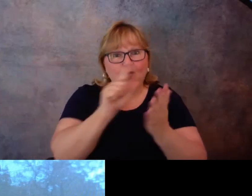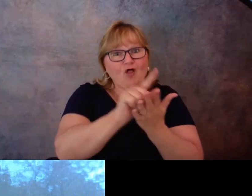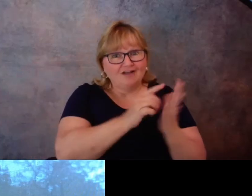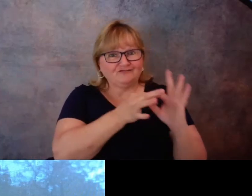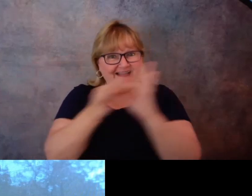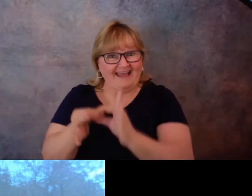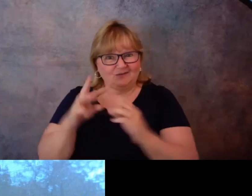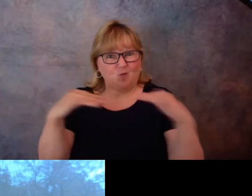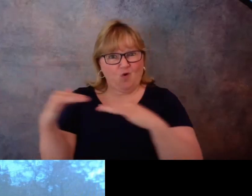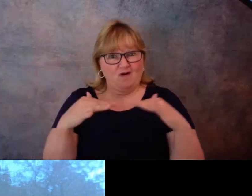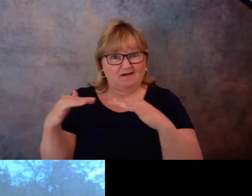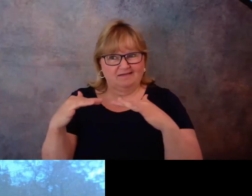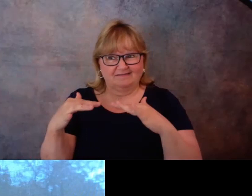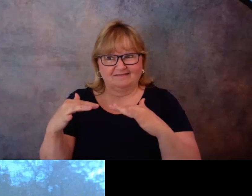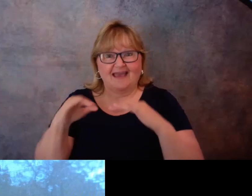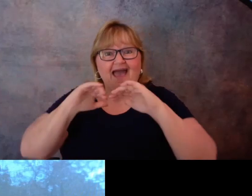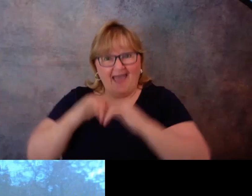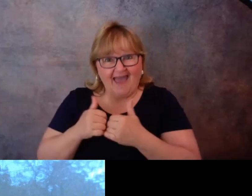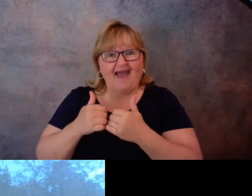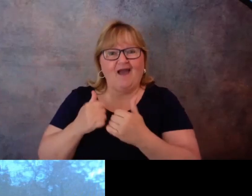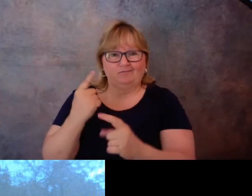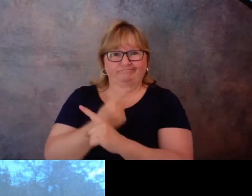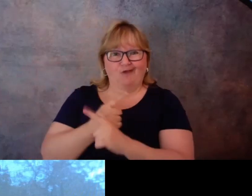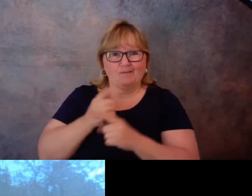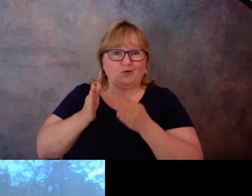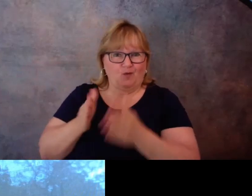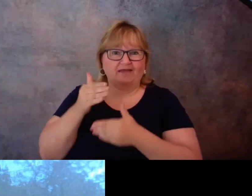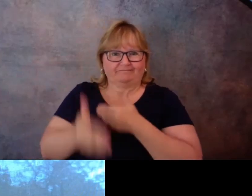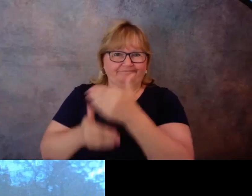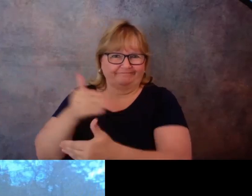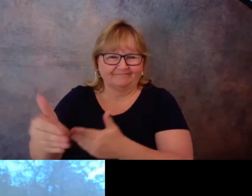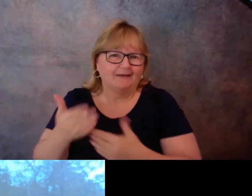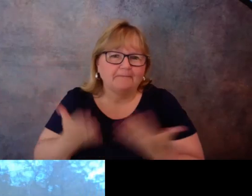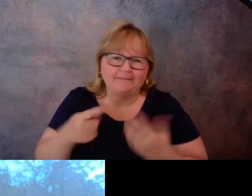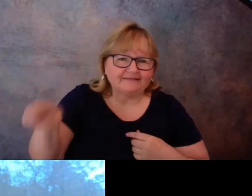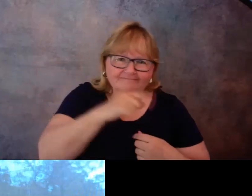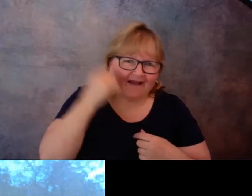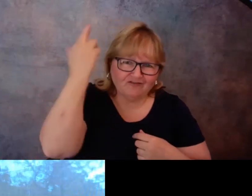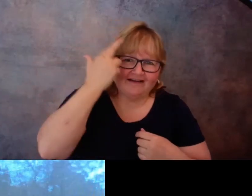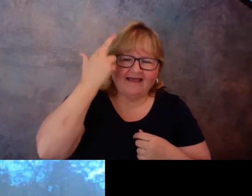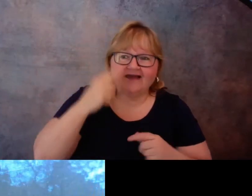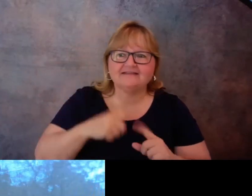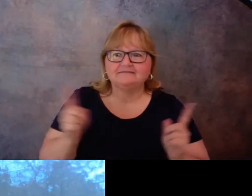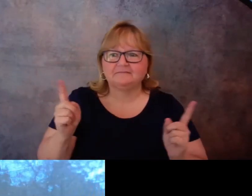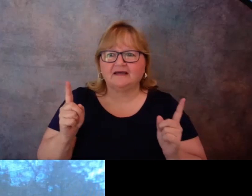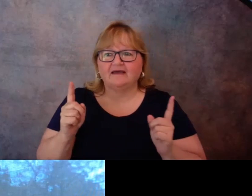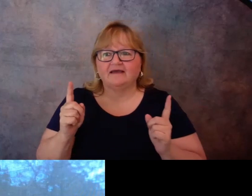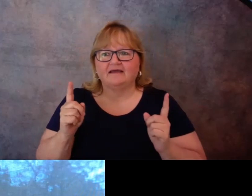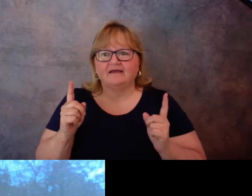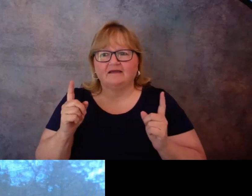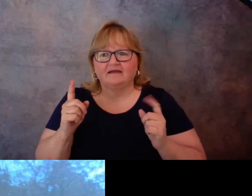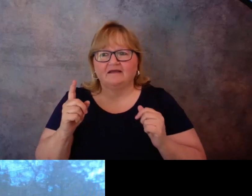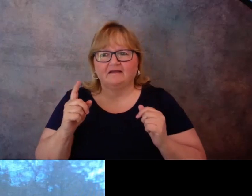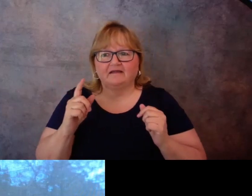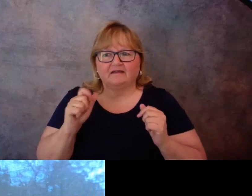okay? How hostilities are conducted. For example, you may not be aware that the choice of ordnance